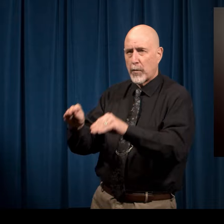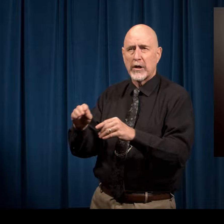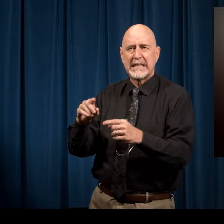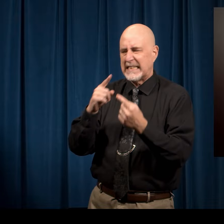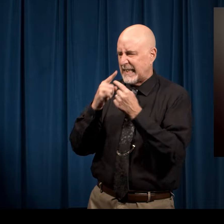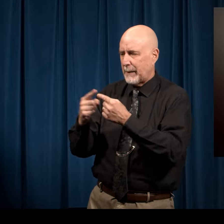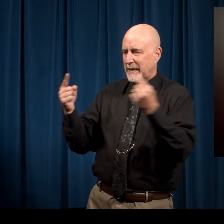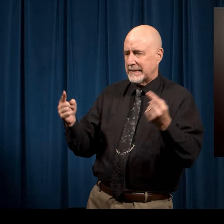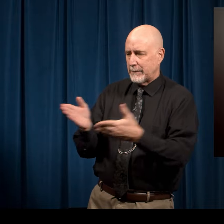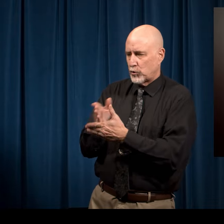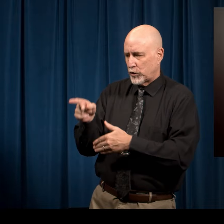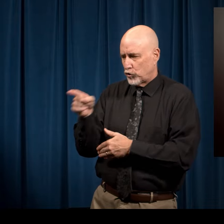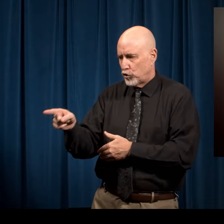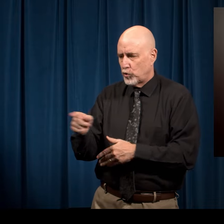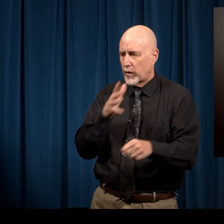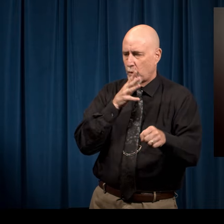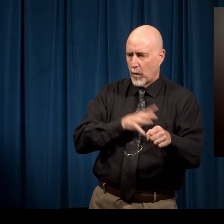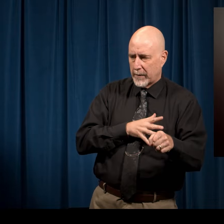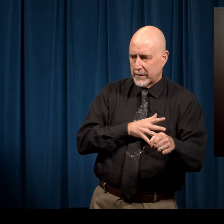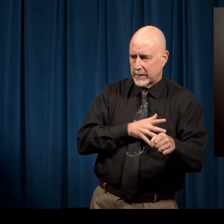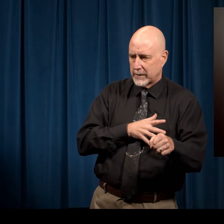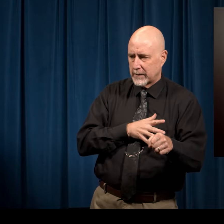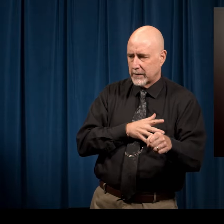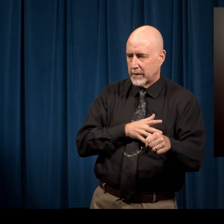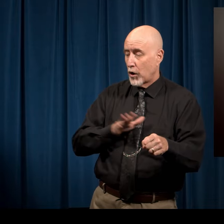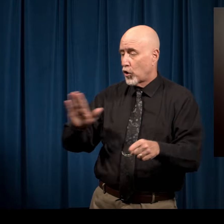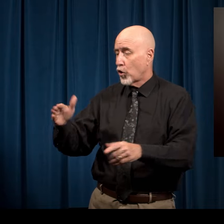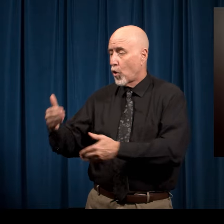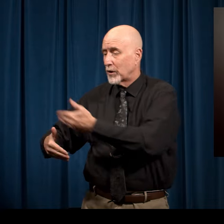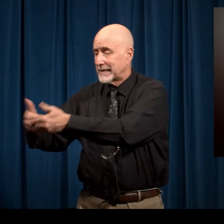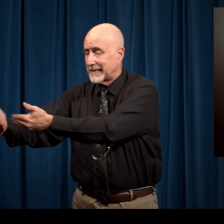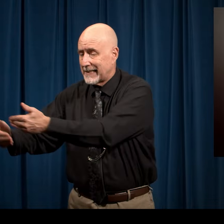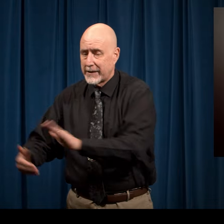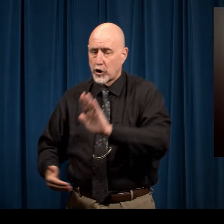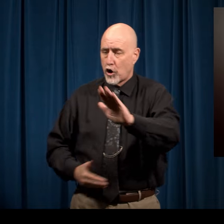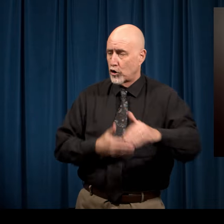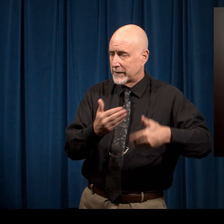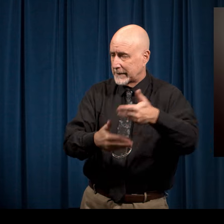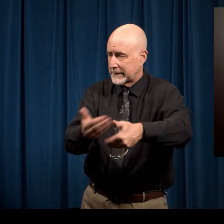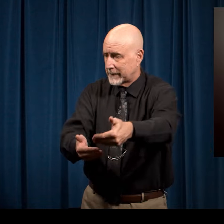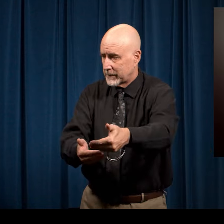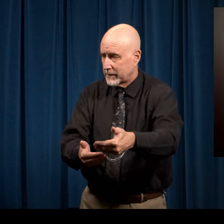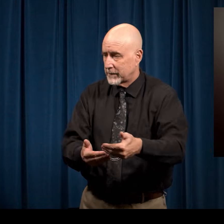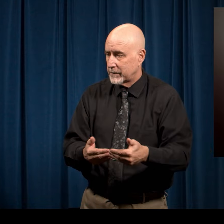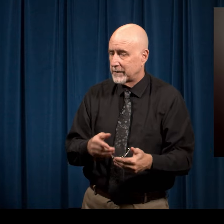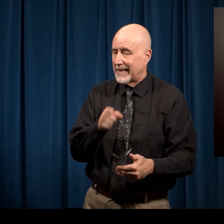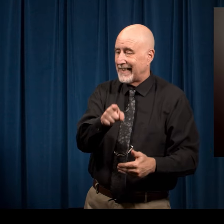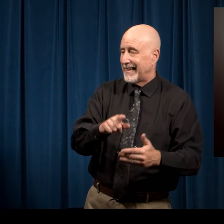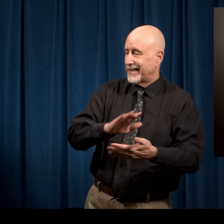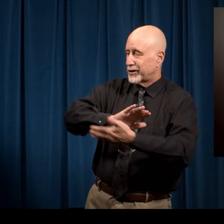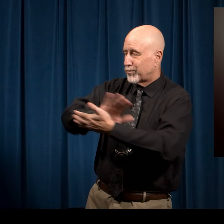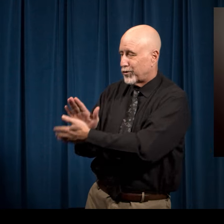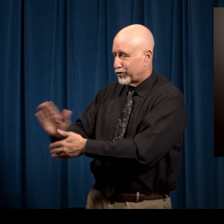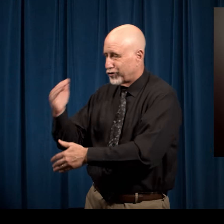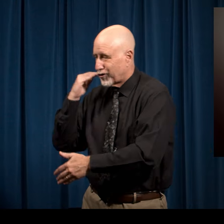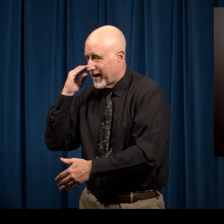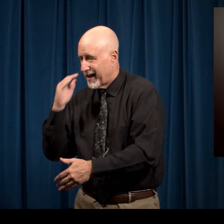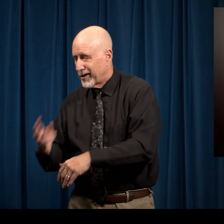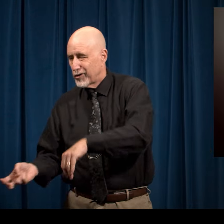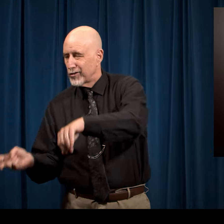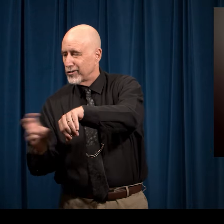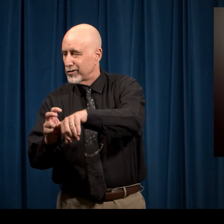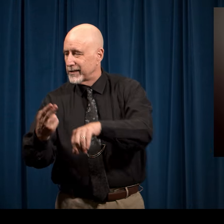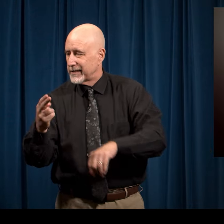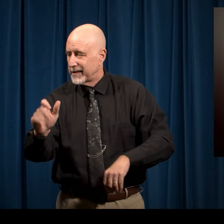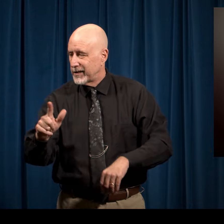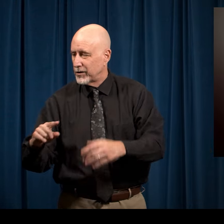will put enmity between you and the woman, and between your seed and her seed. He shall bruise your head, and you